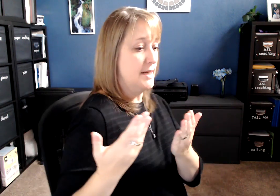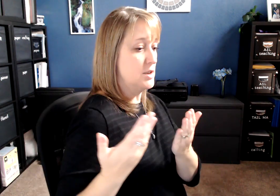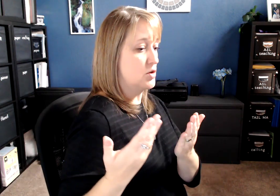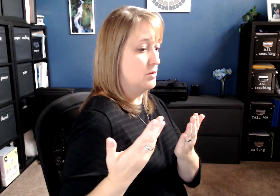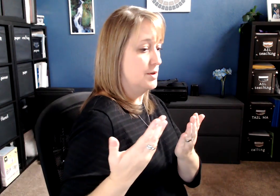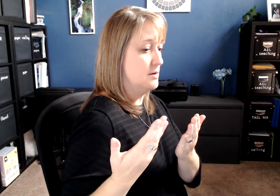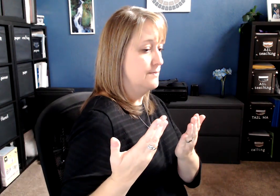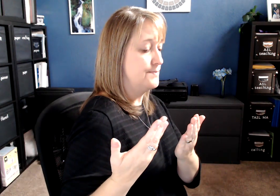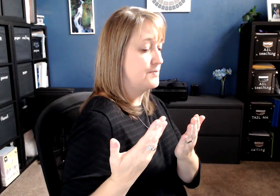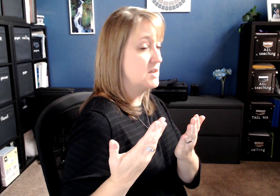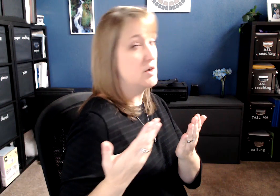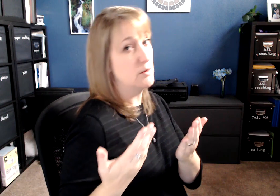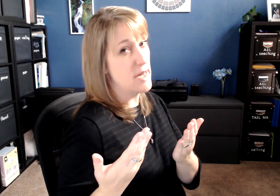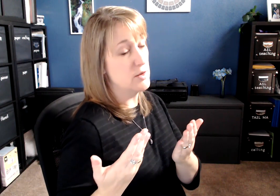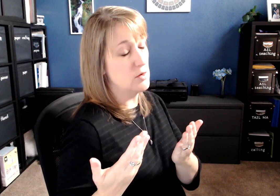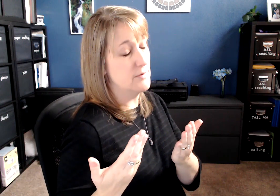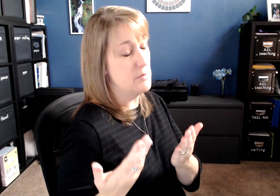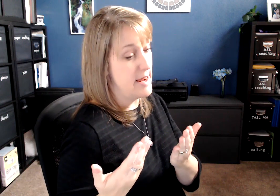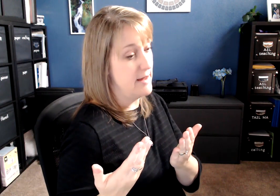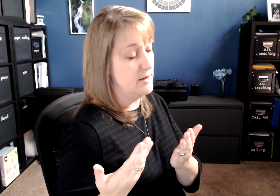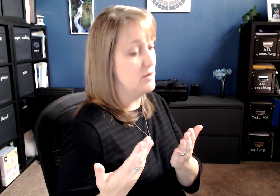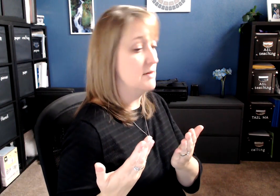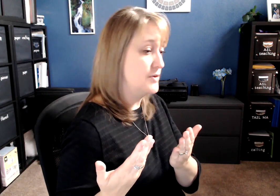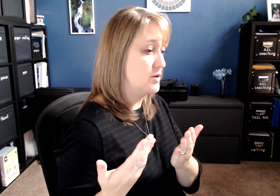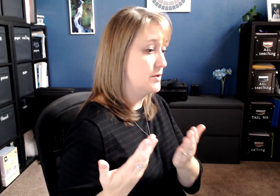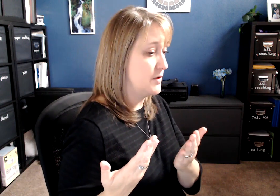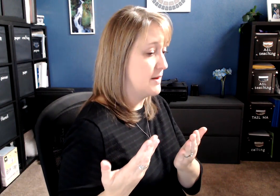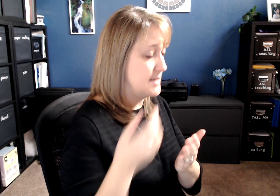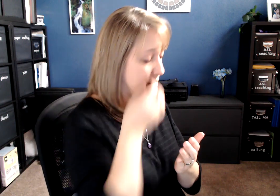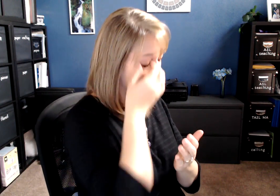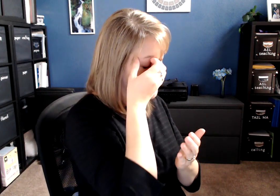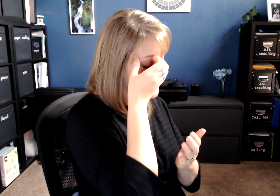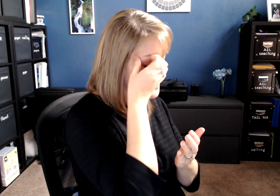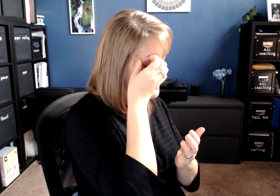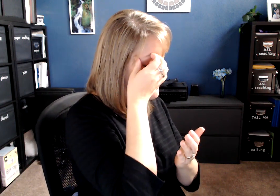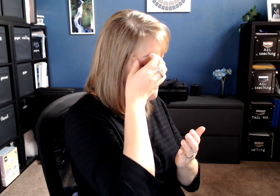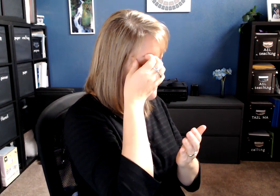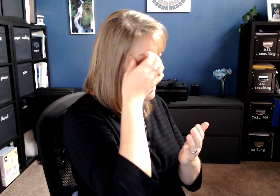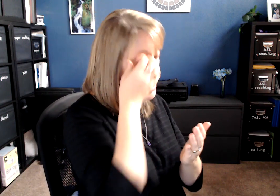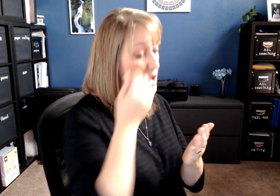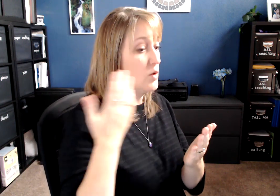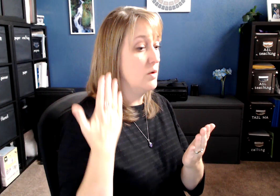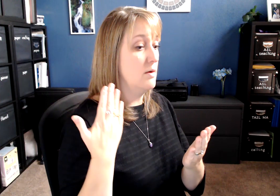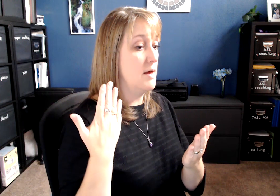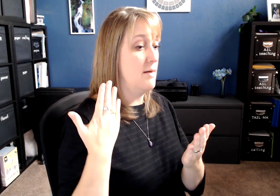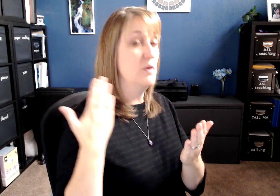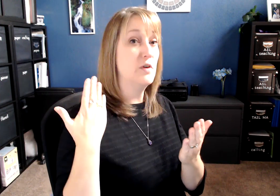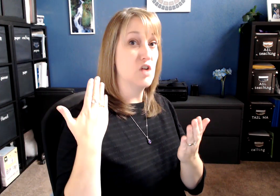dominant shoulder. So your right shoulder if you're right-handed, your left shoulder if you're left-handed. You will move your